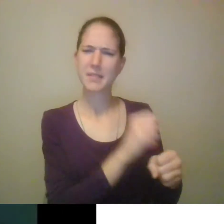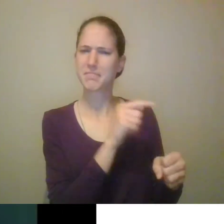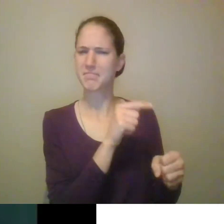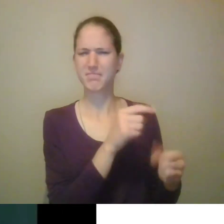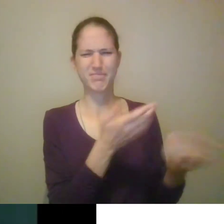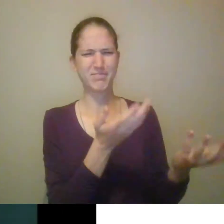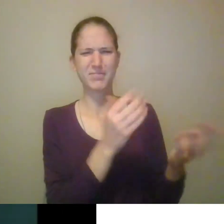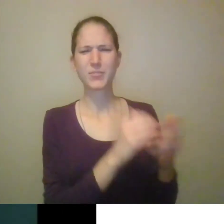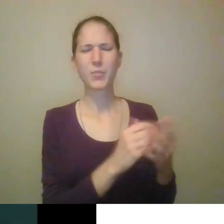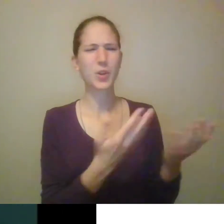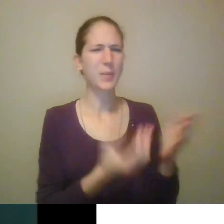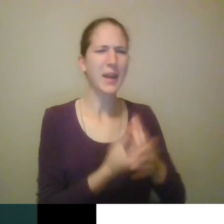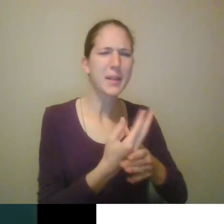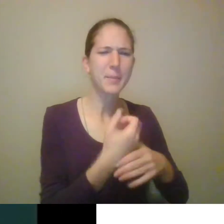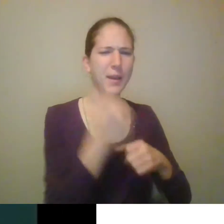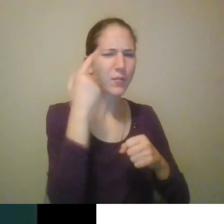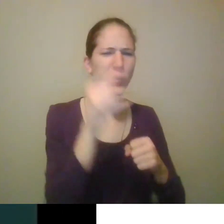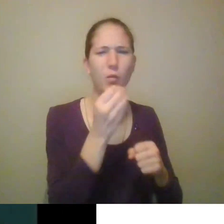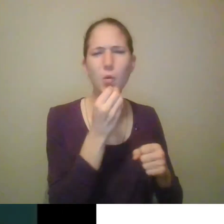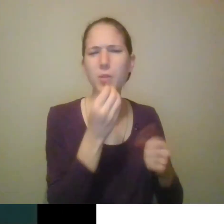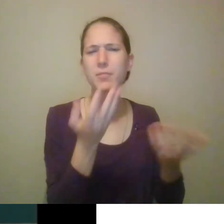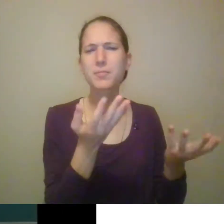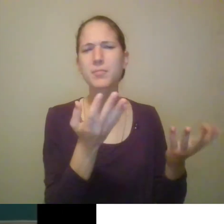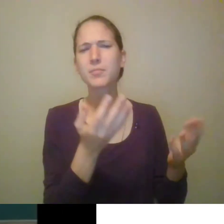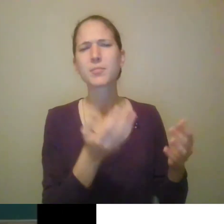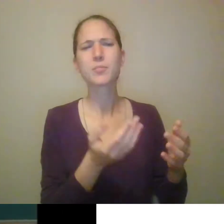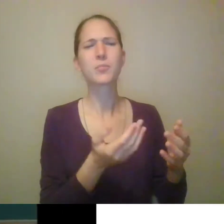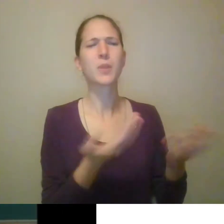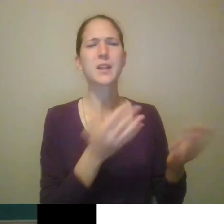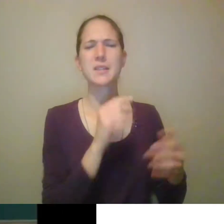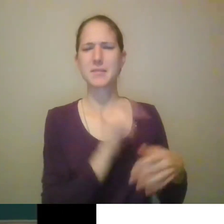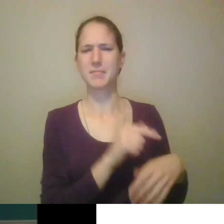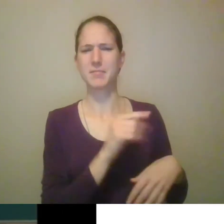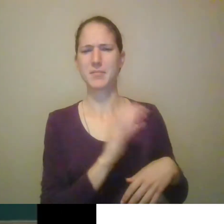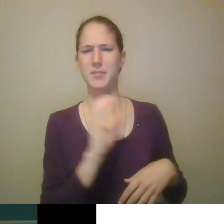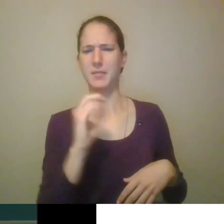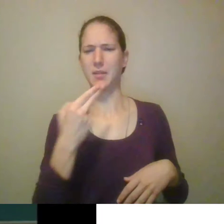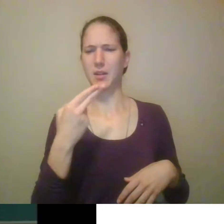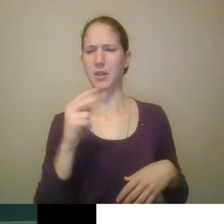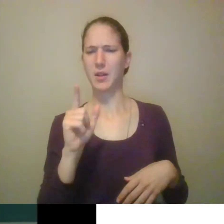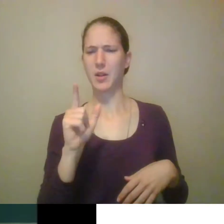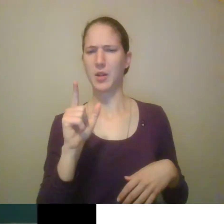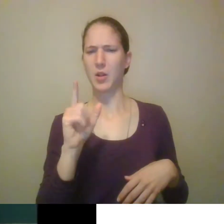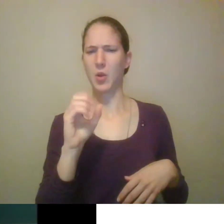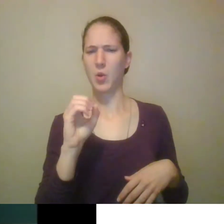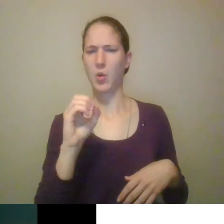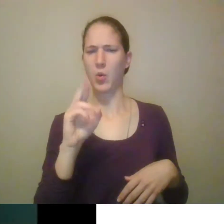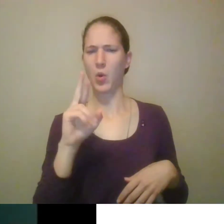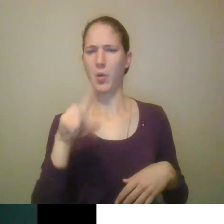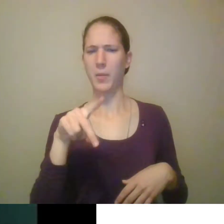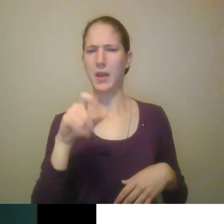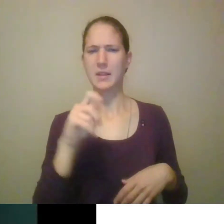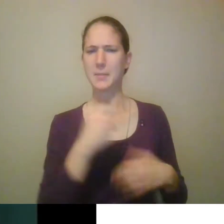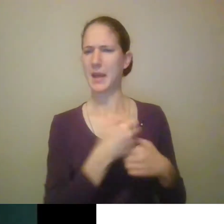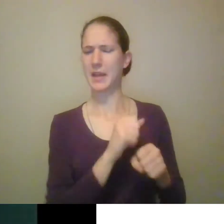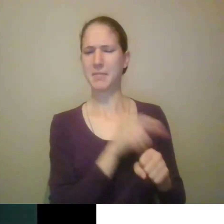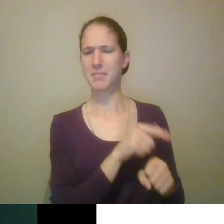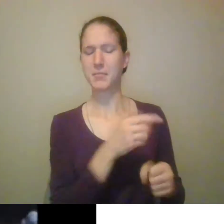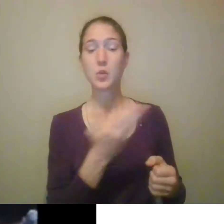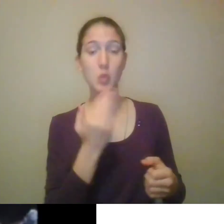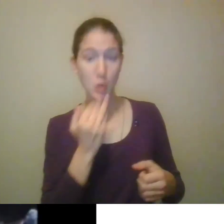What do plants make? What kind of things come out of the chloroplast? Duncan? Sugar. Sugar.